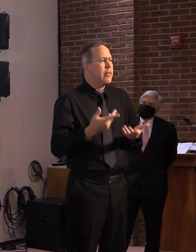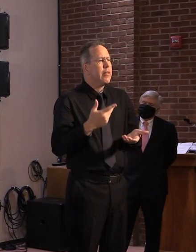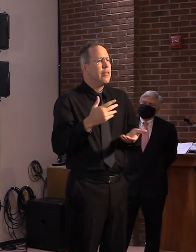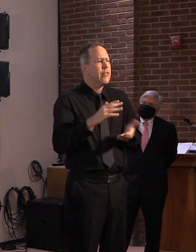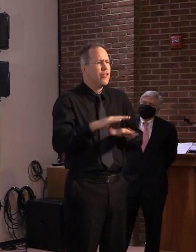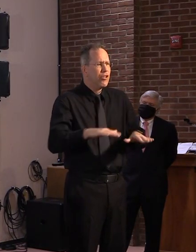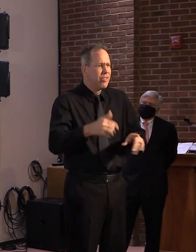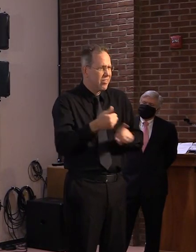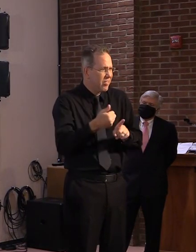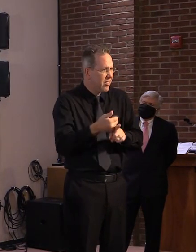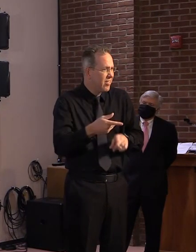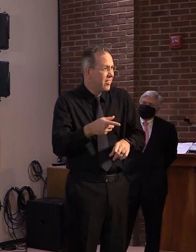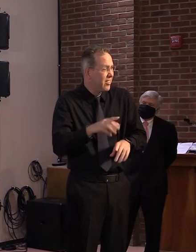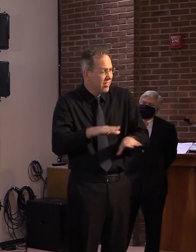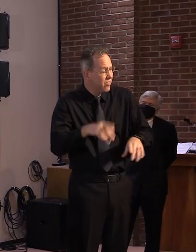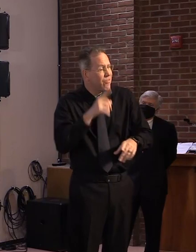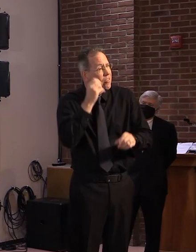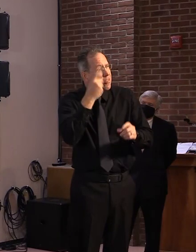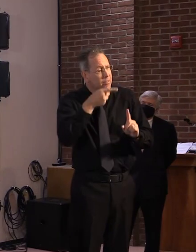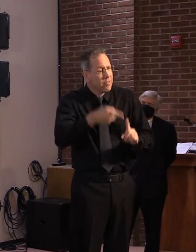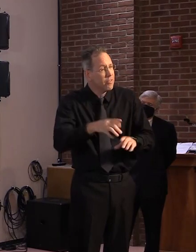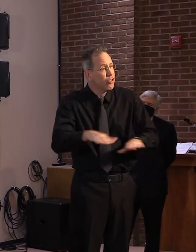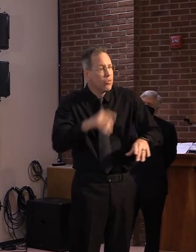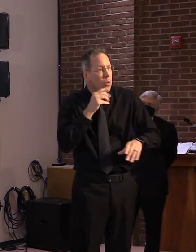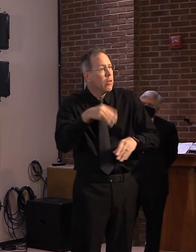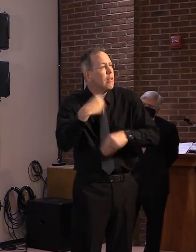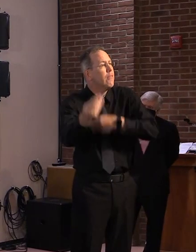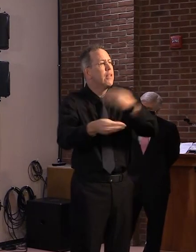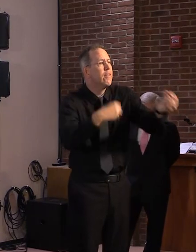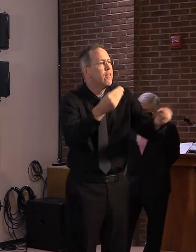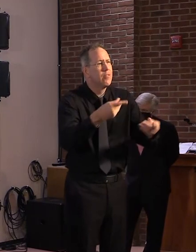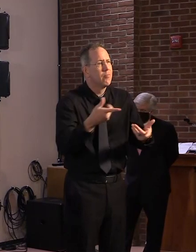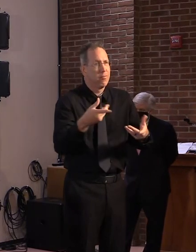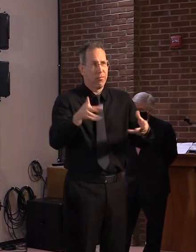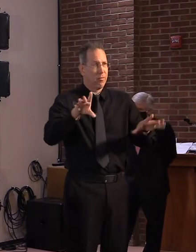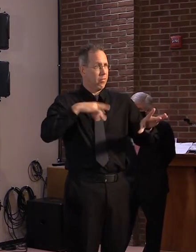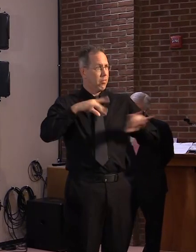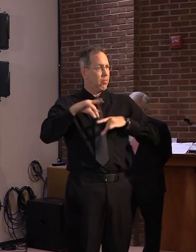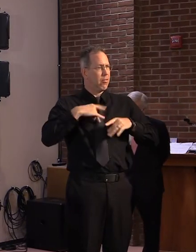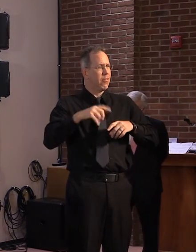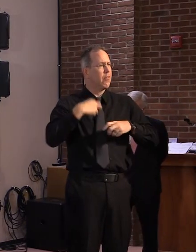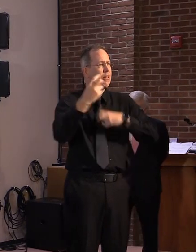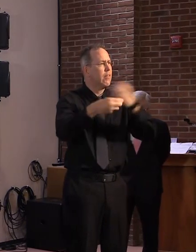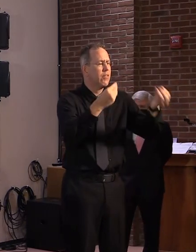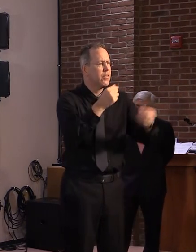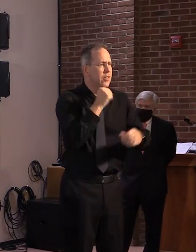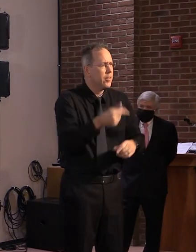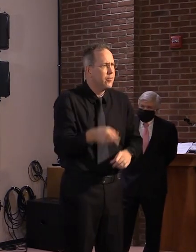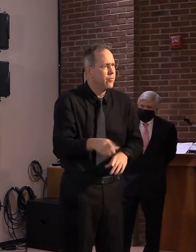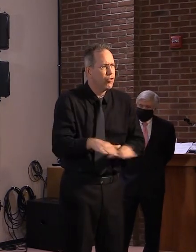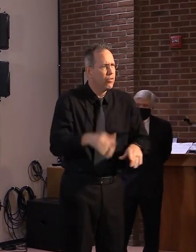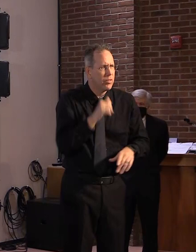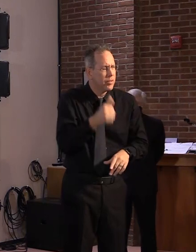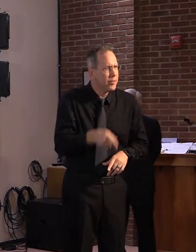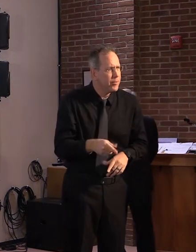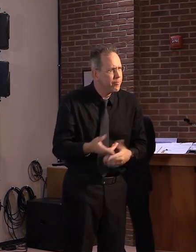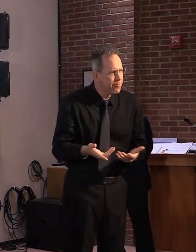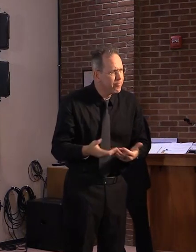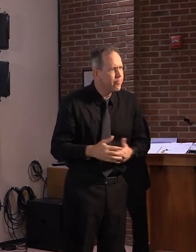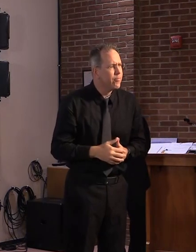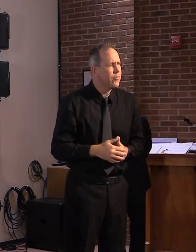know. You know, we've certainly done a lot more testing of children. Forget about Winooski, just in the prior time,